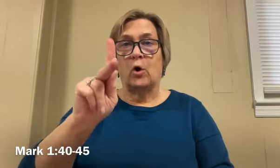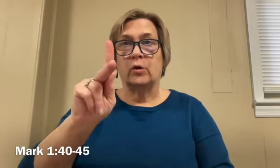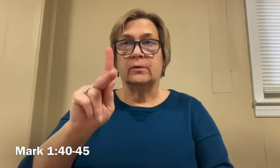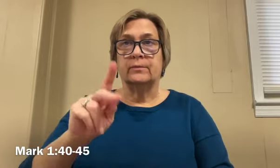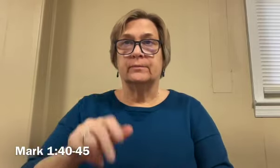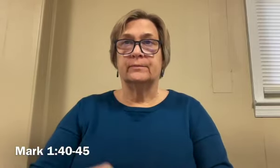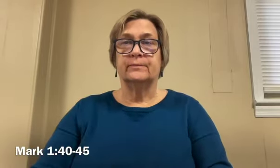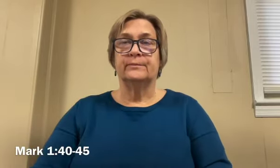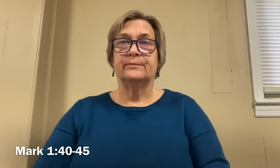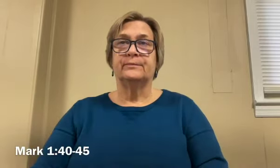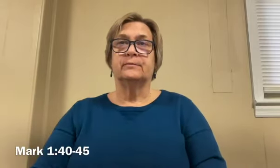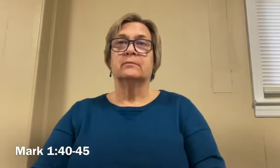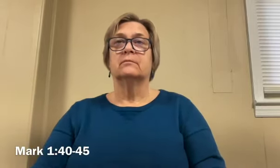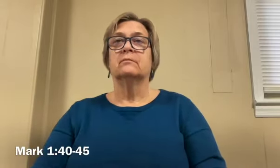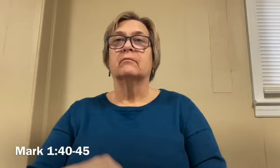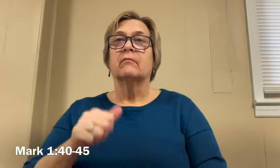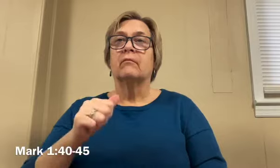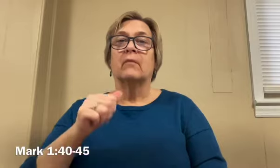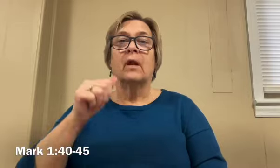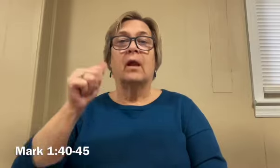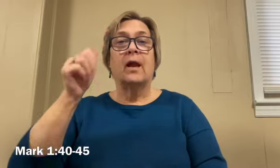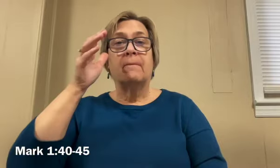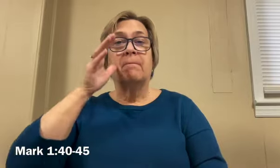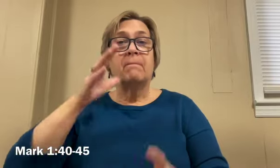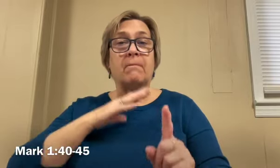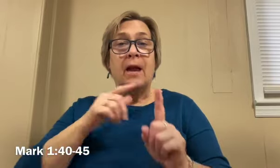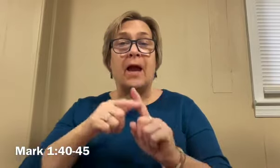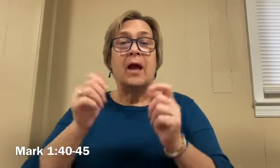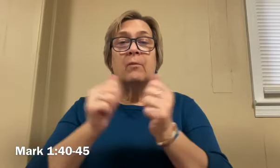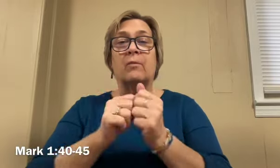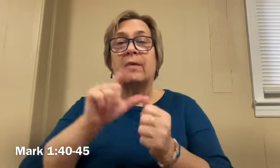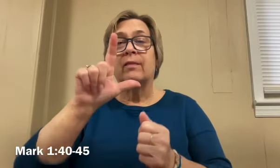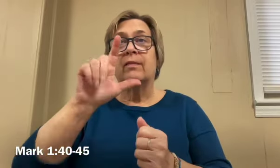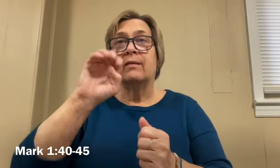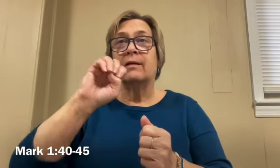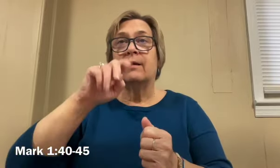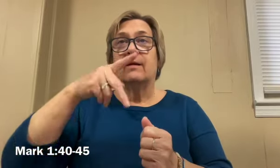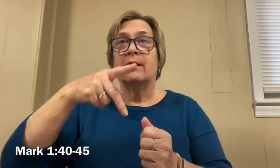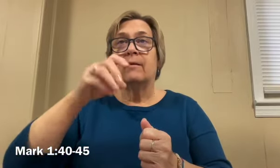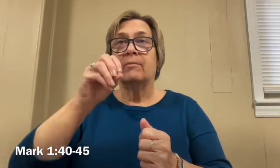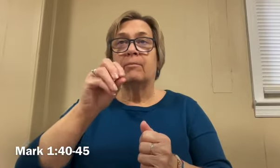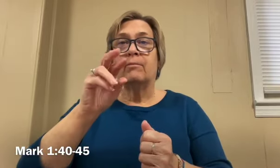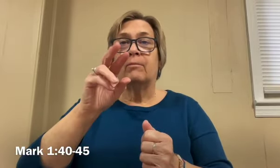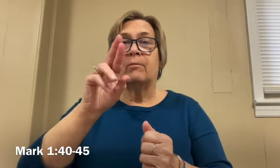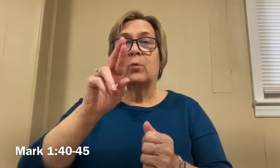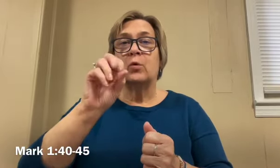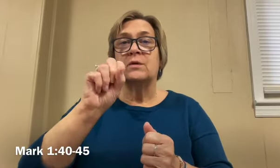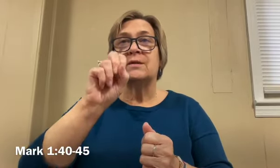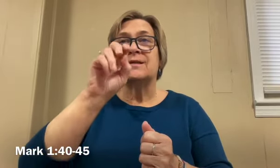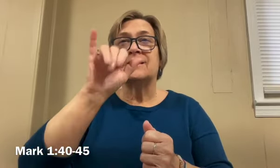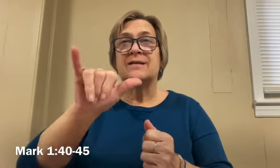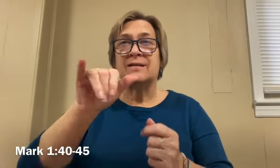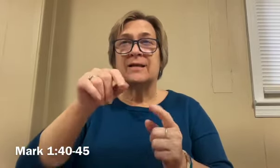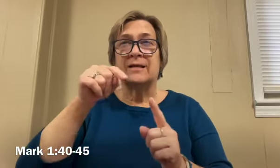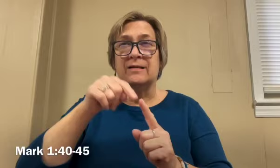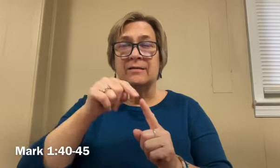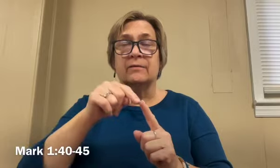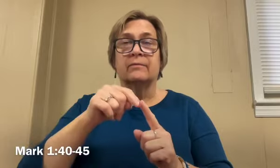according to Mark. A leper came to Jesus and, kneeling down, begged him and